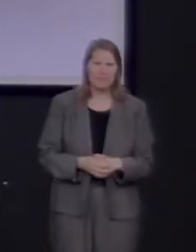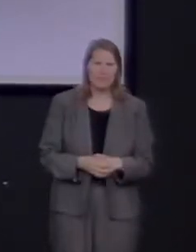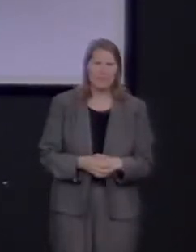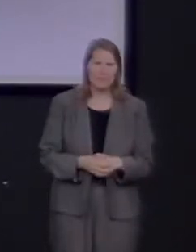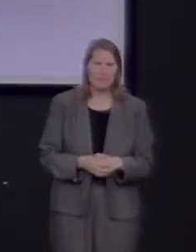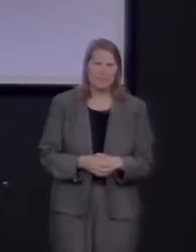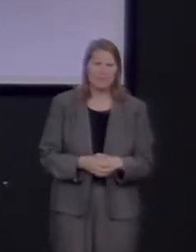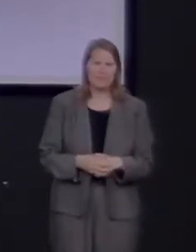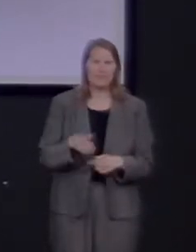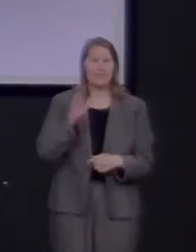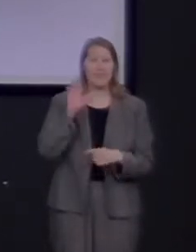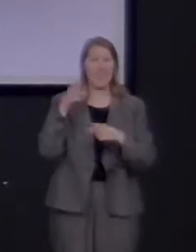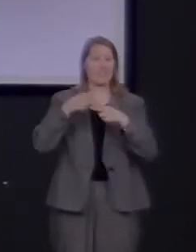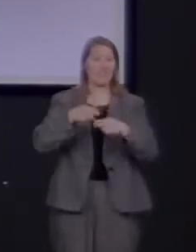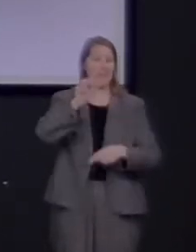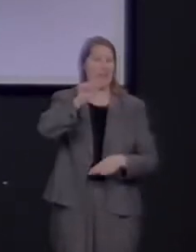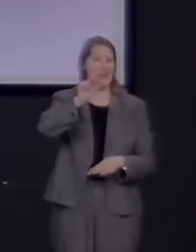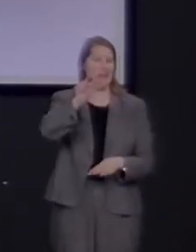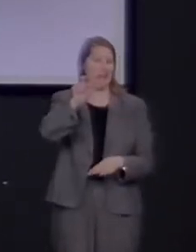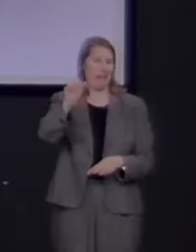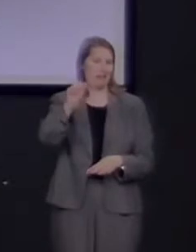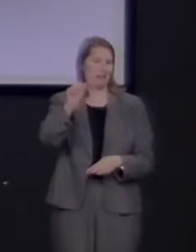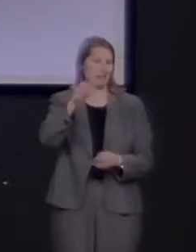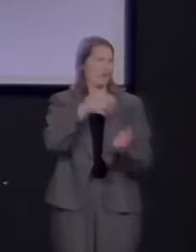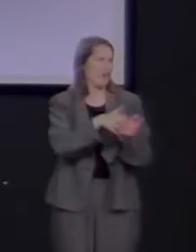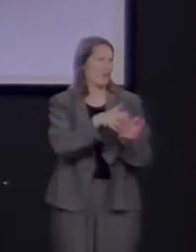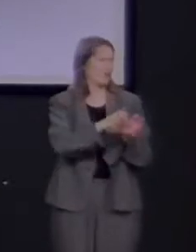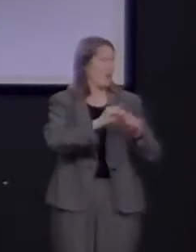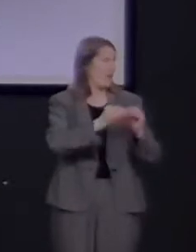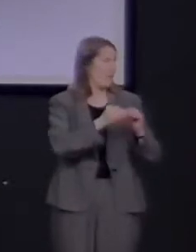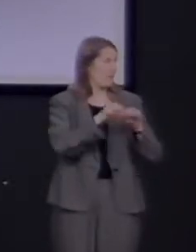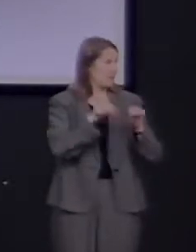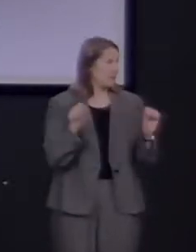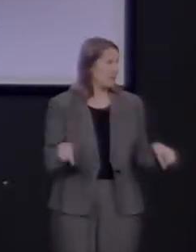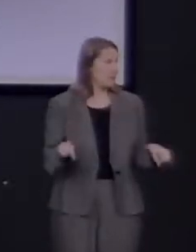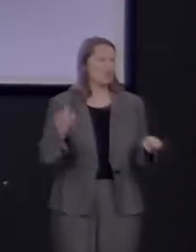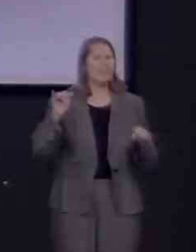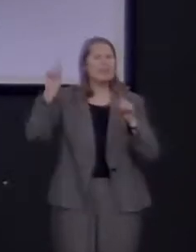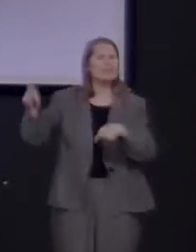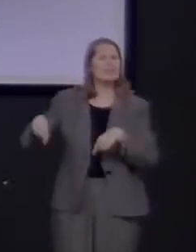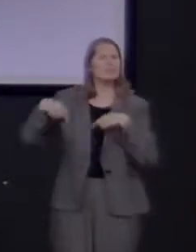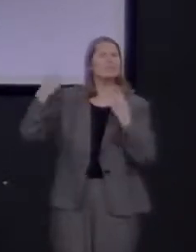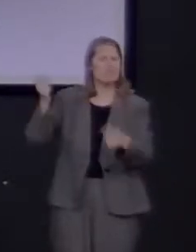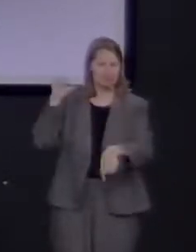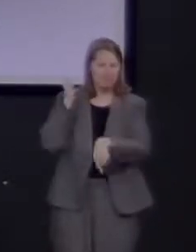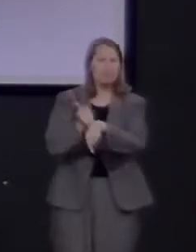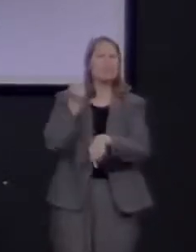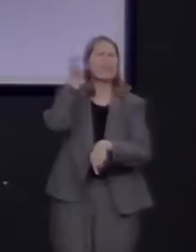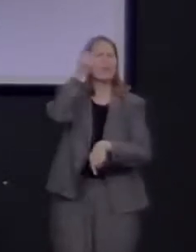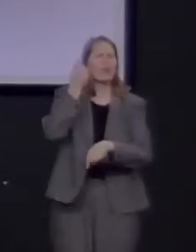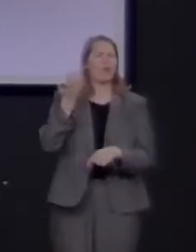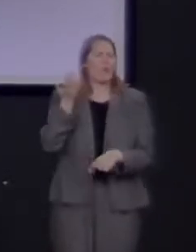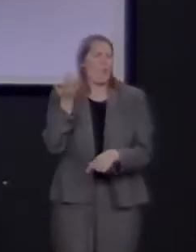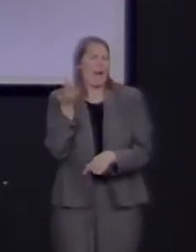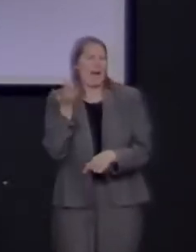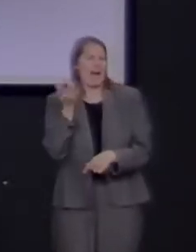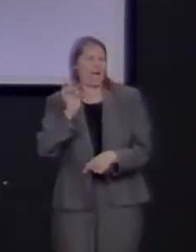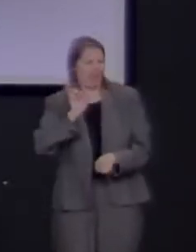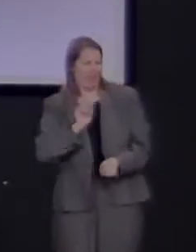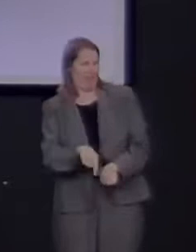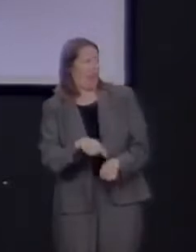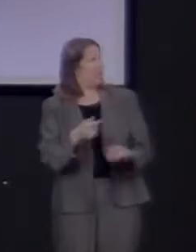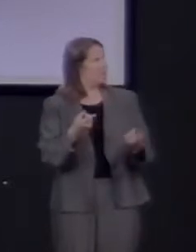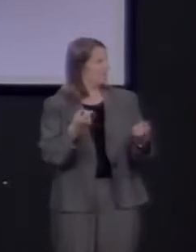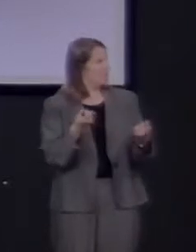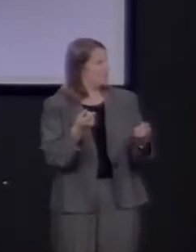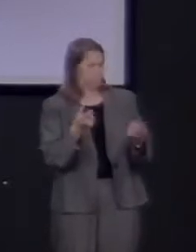this approximate number system has become a very dominant approach in our field to explain the kinds